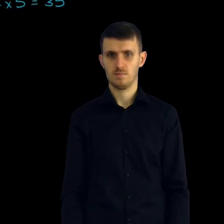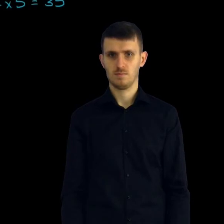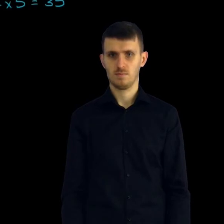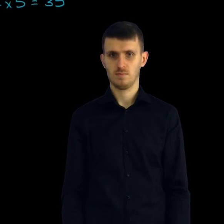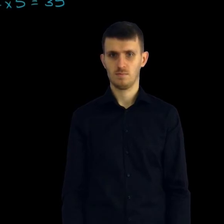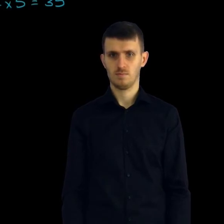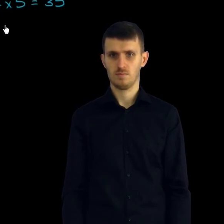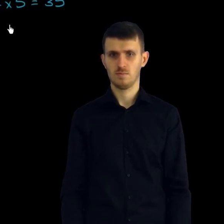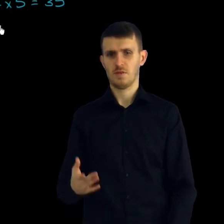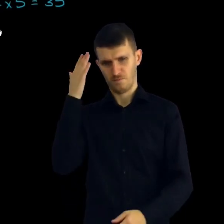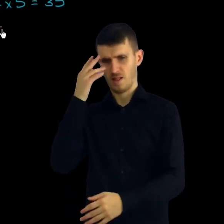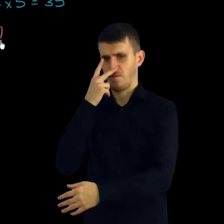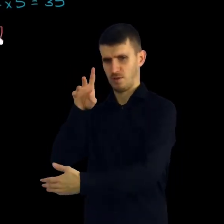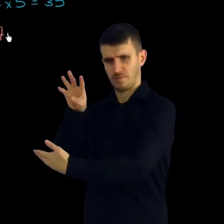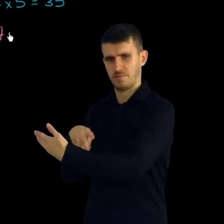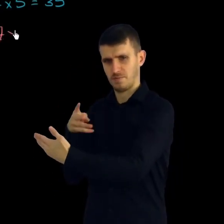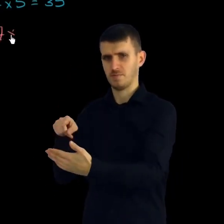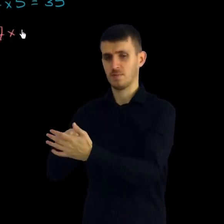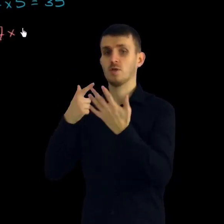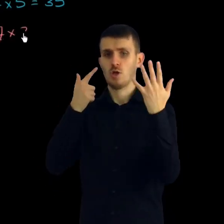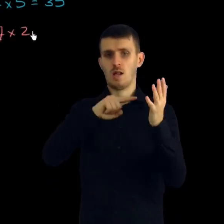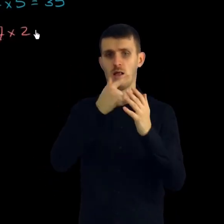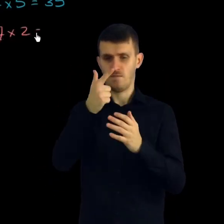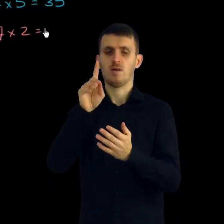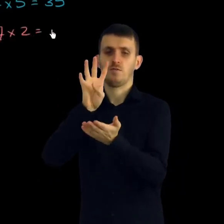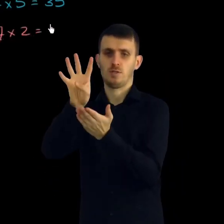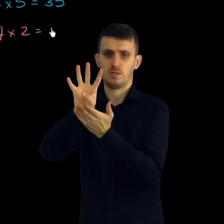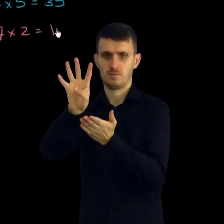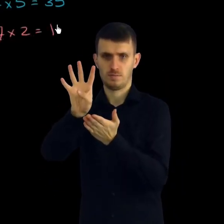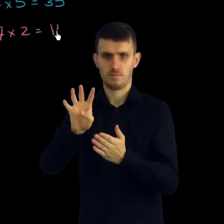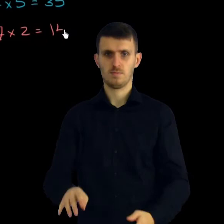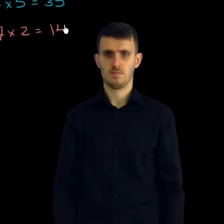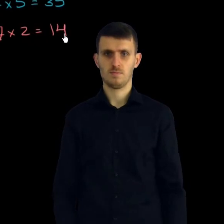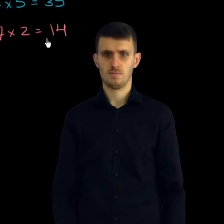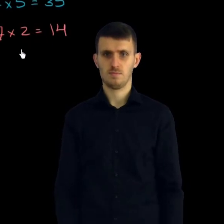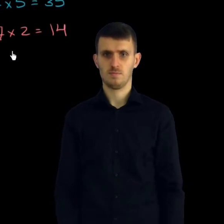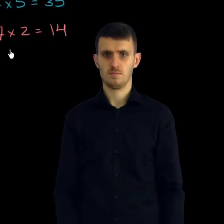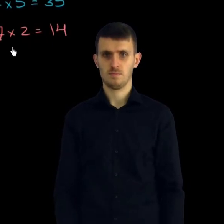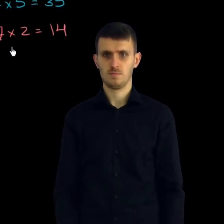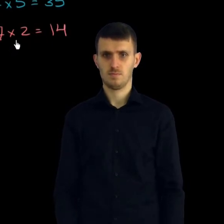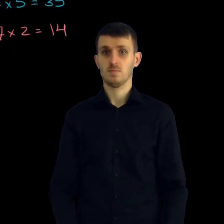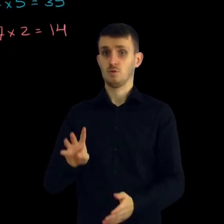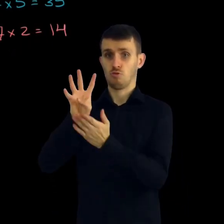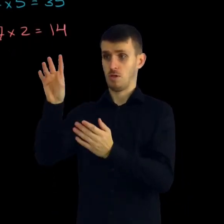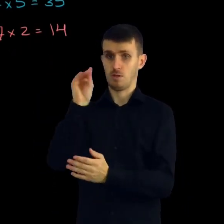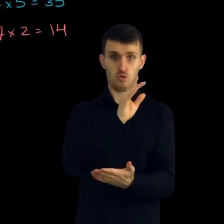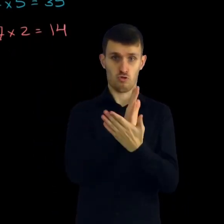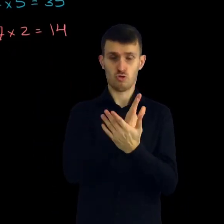Now we need to compute what 7 times 2 is. We know that 7 times 2